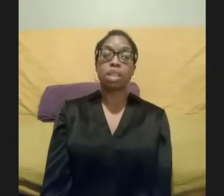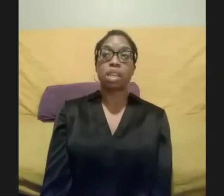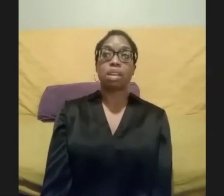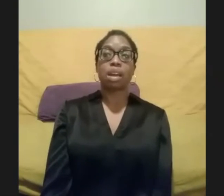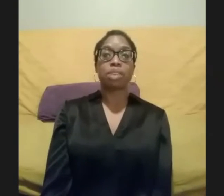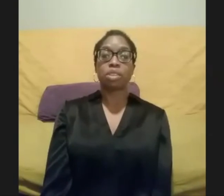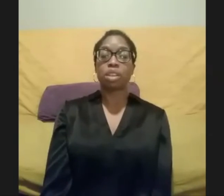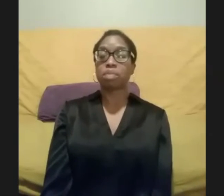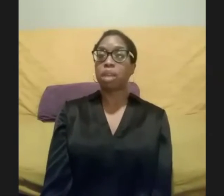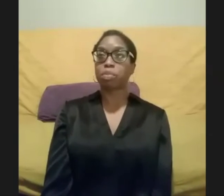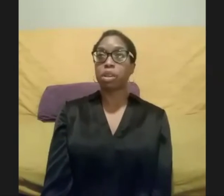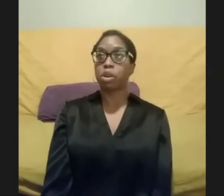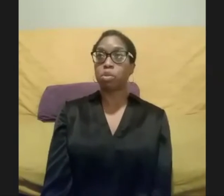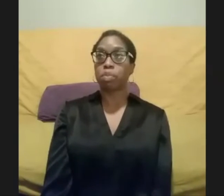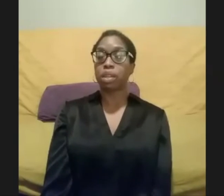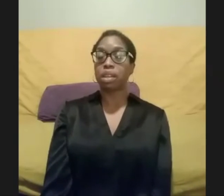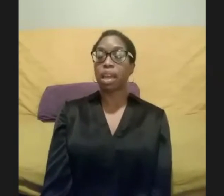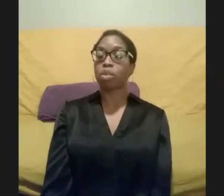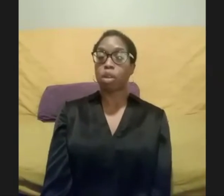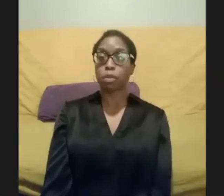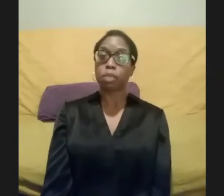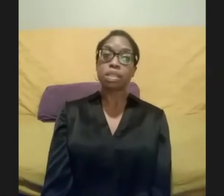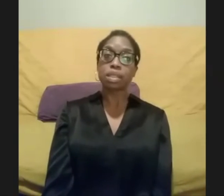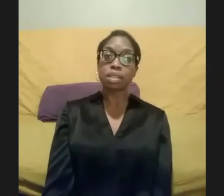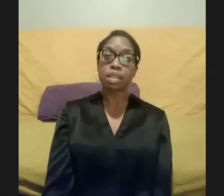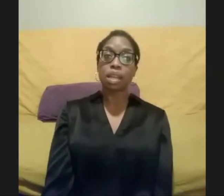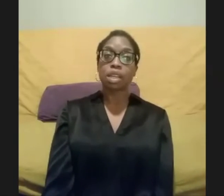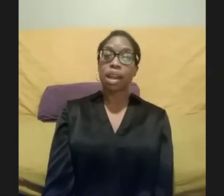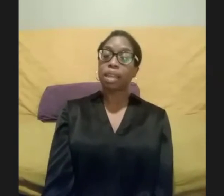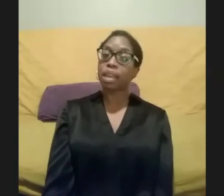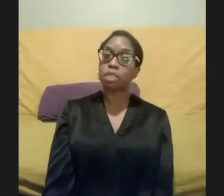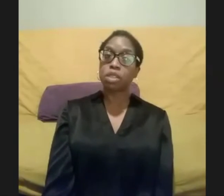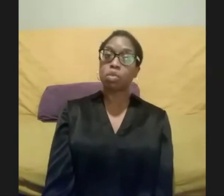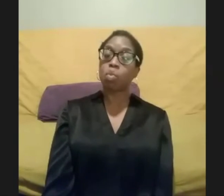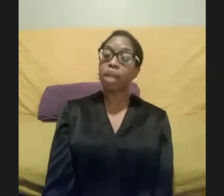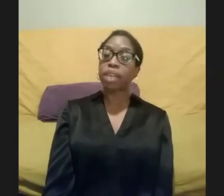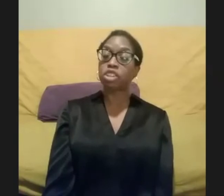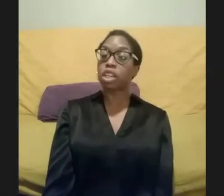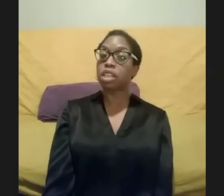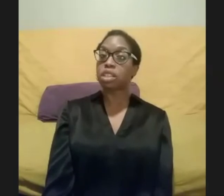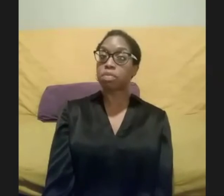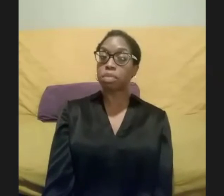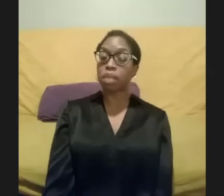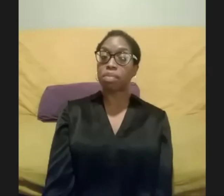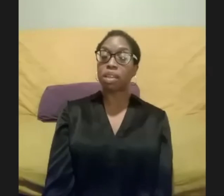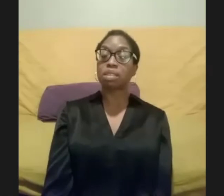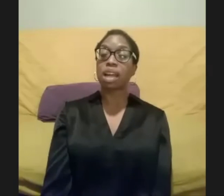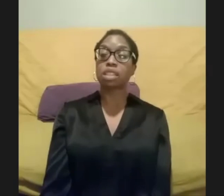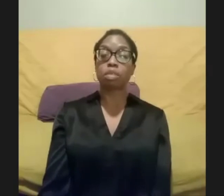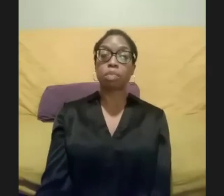me, I think sometimes the priorities were a bit at cross purposes. And I can't speak to why that change has been made because that's a little bit beyond